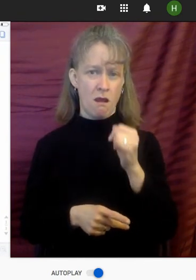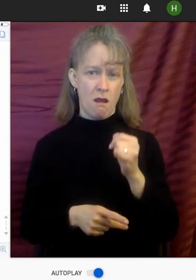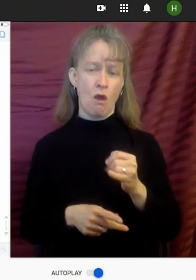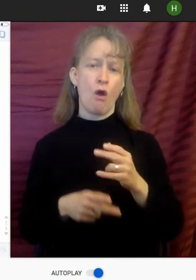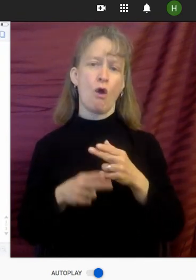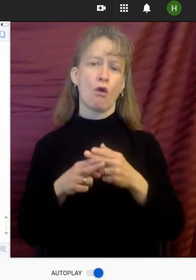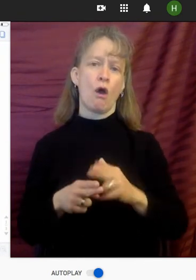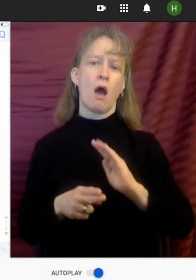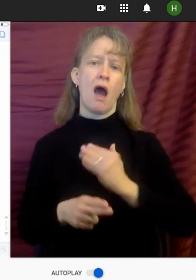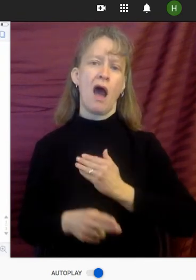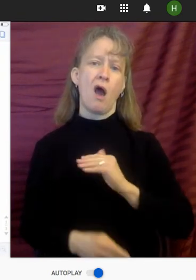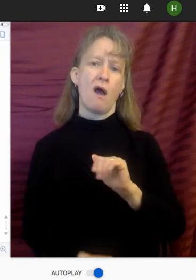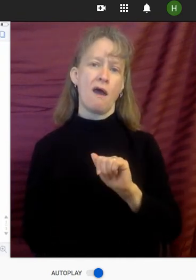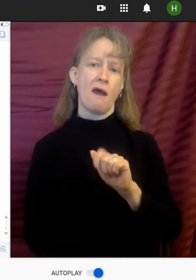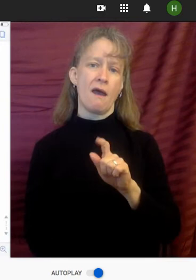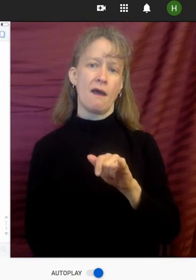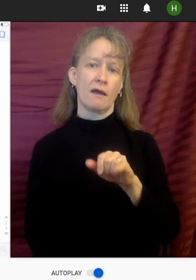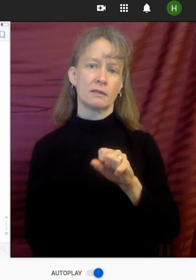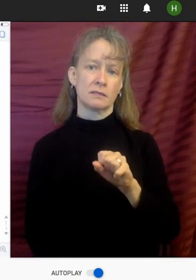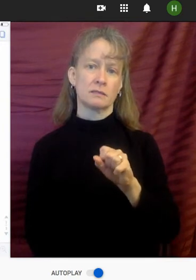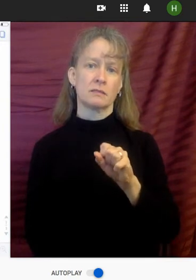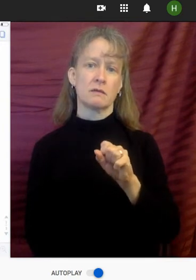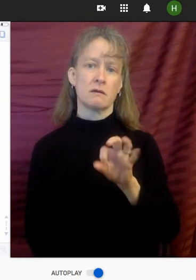axis of